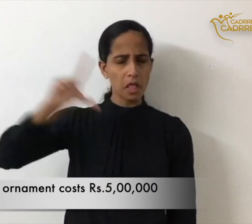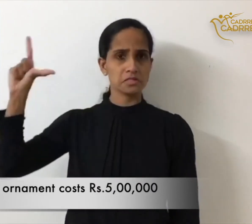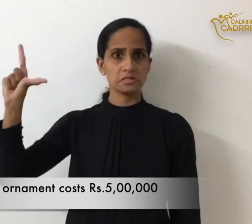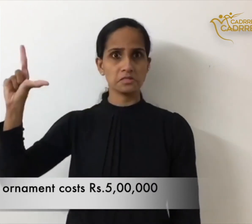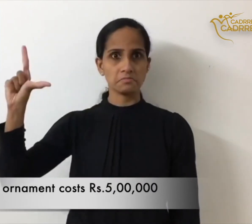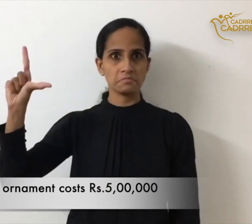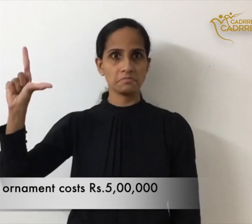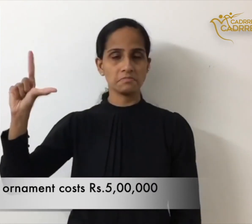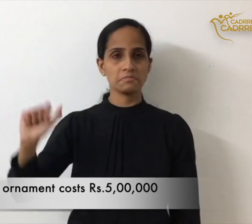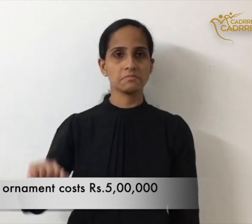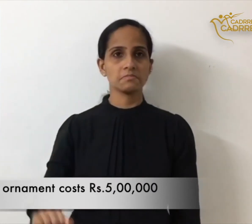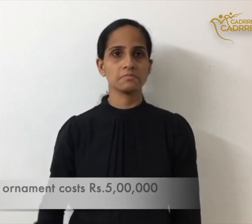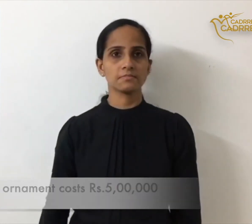5 lakhs.